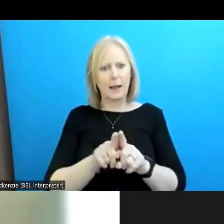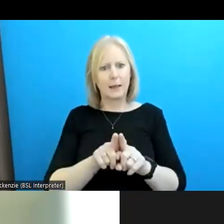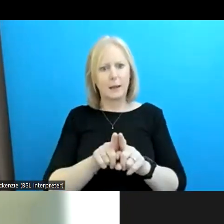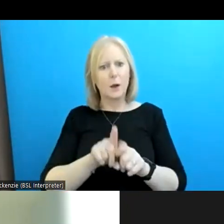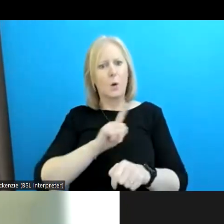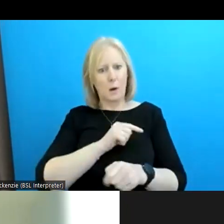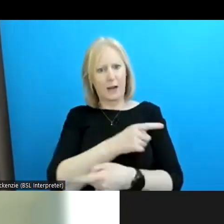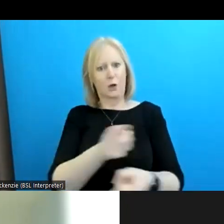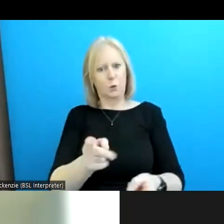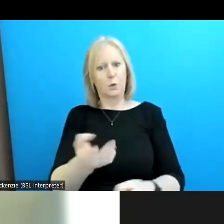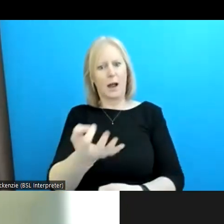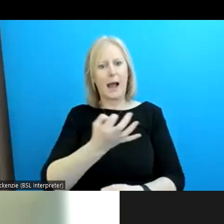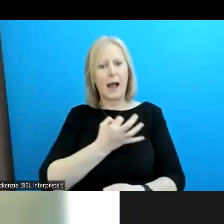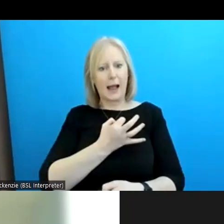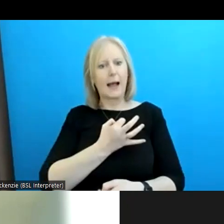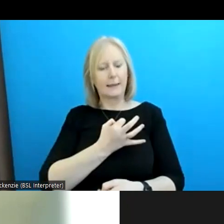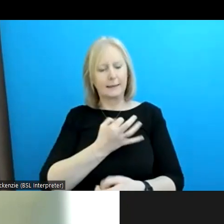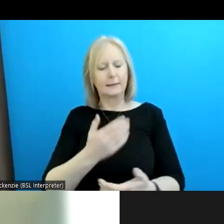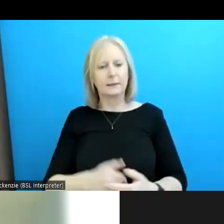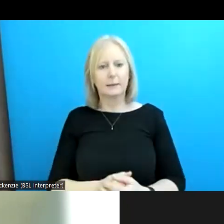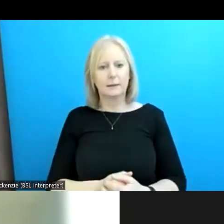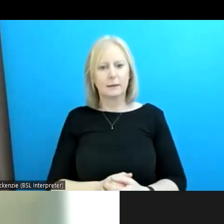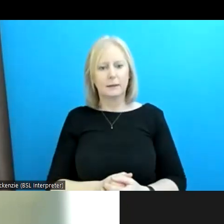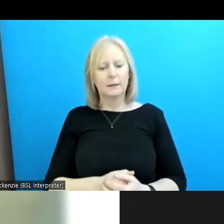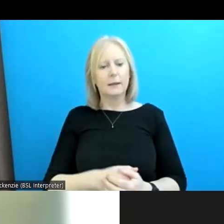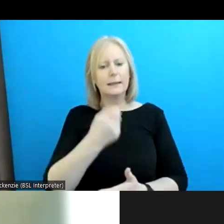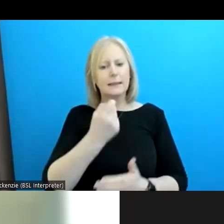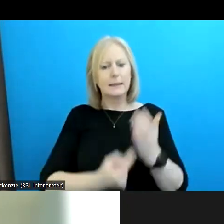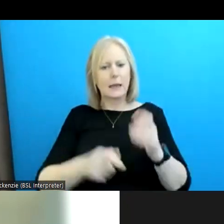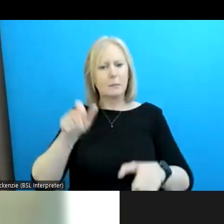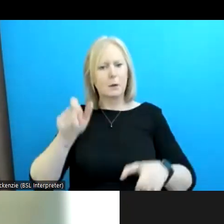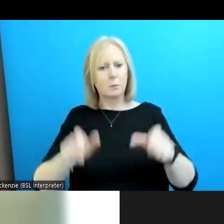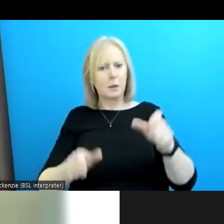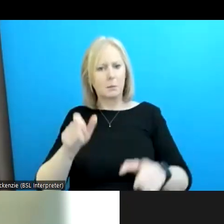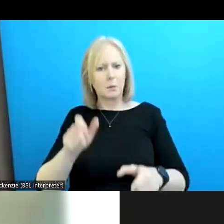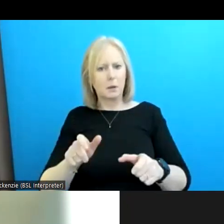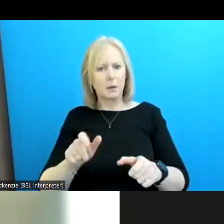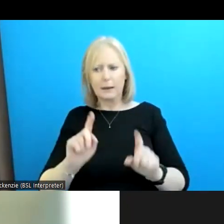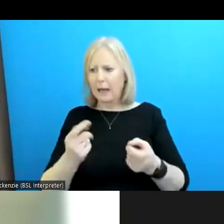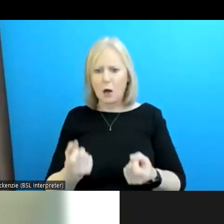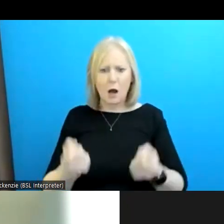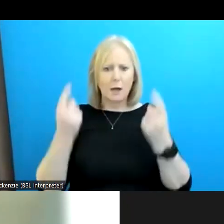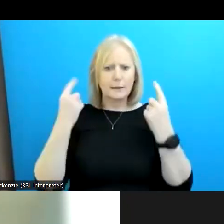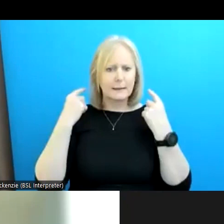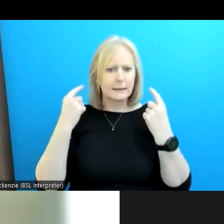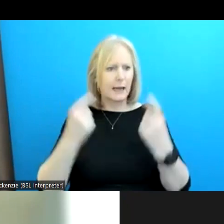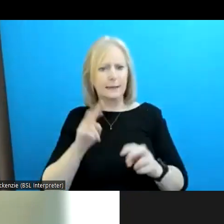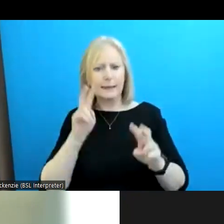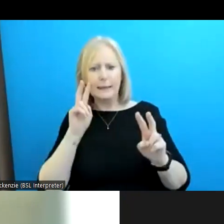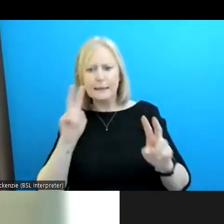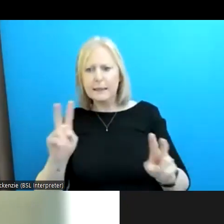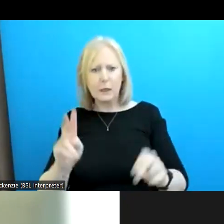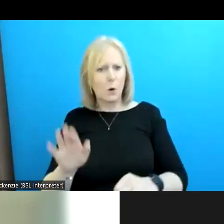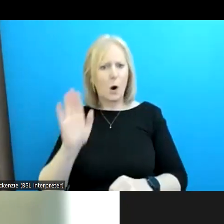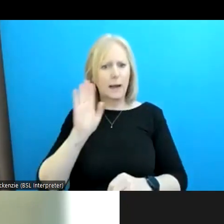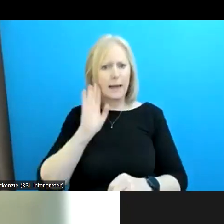you, our members. If disabled people aren't able to fully understand, hear or see the transport plans,